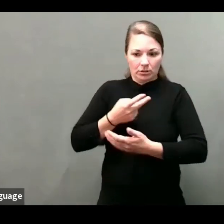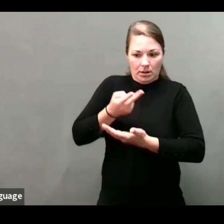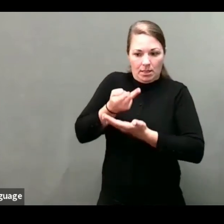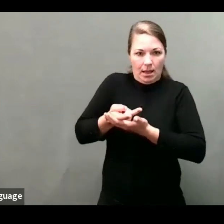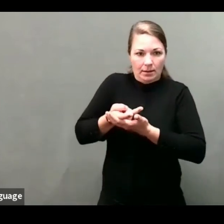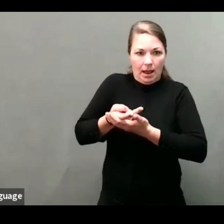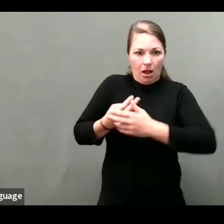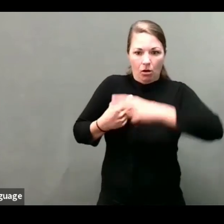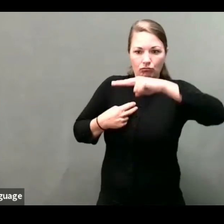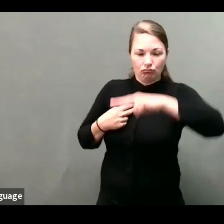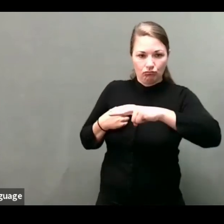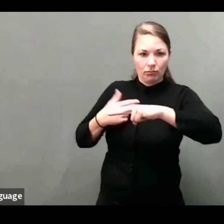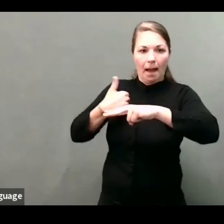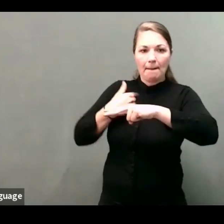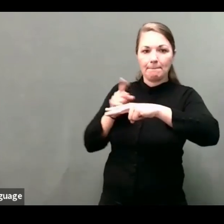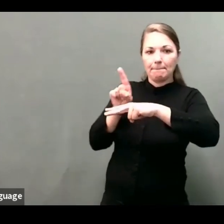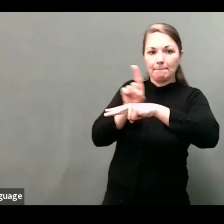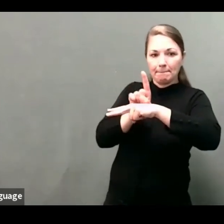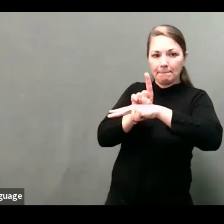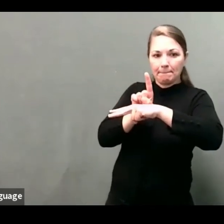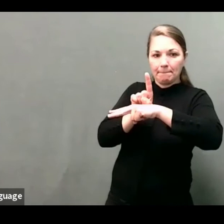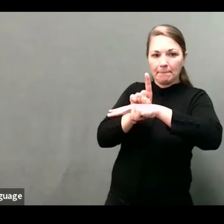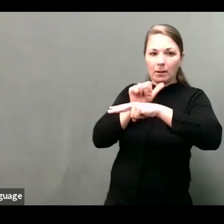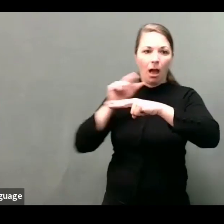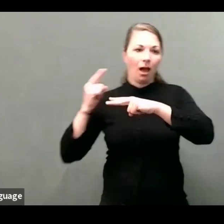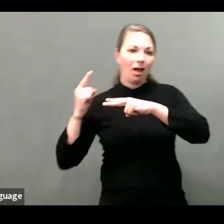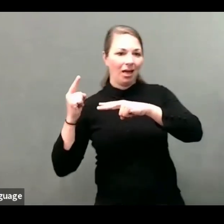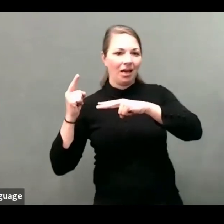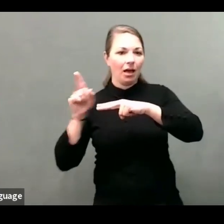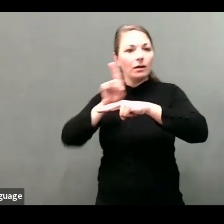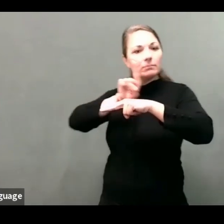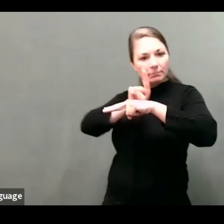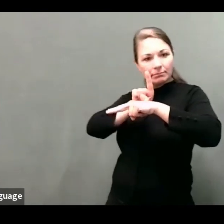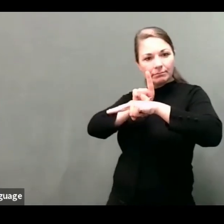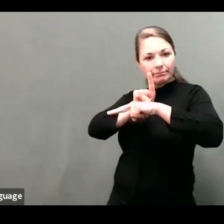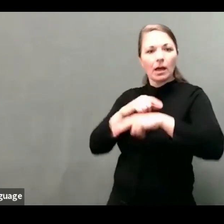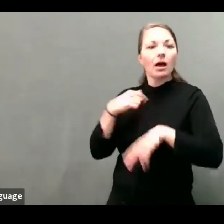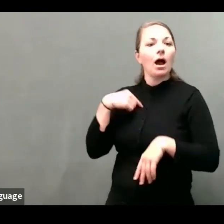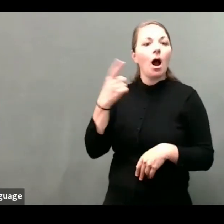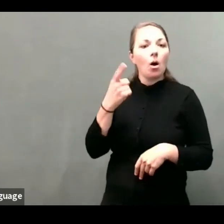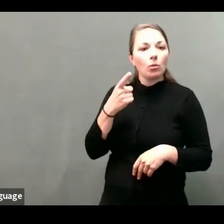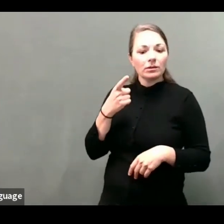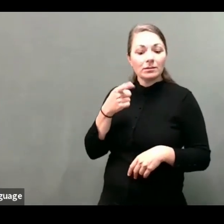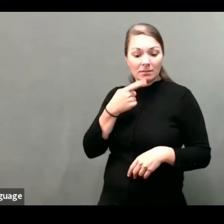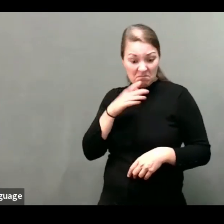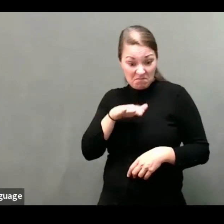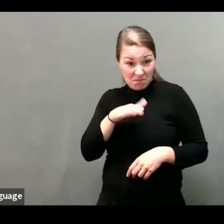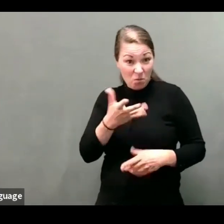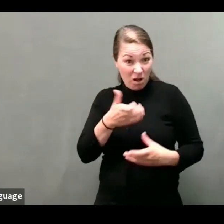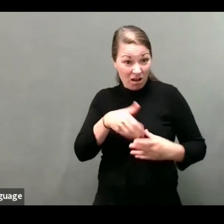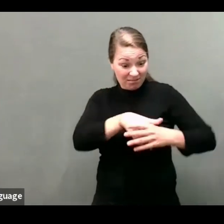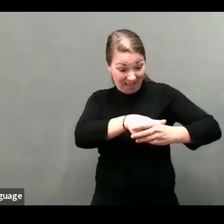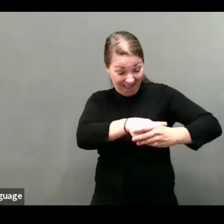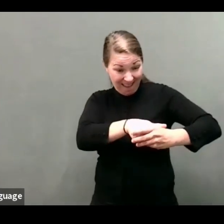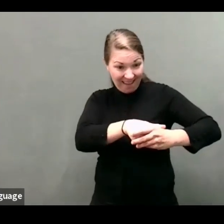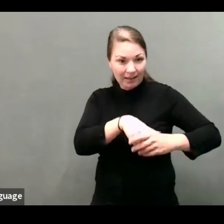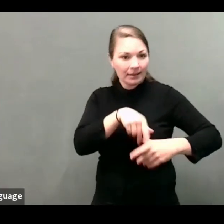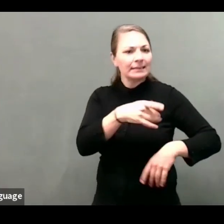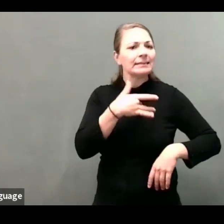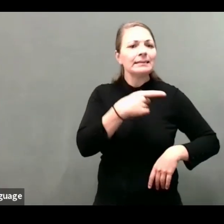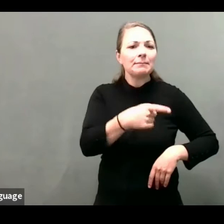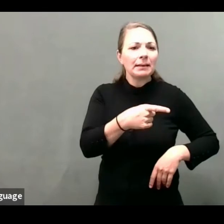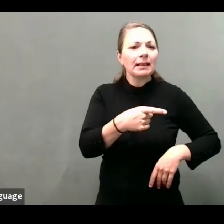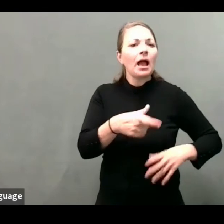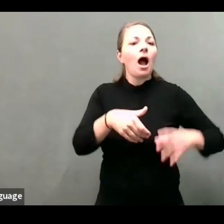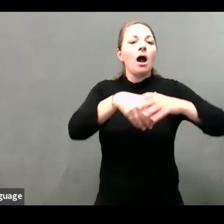is reviewing, and I always offer my hand because, and I think almost every time I've offered it, it's been accepted as just a thing to kind of like squeeze